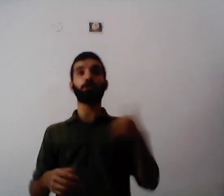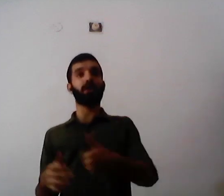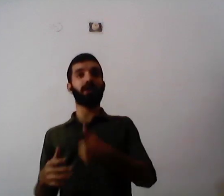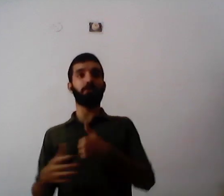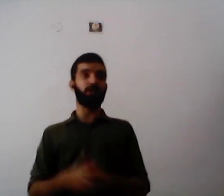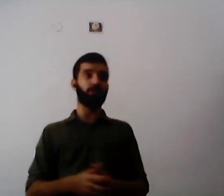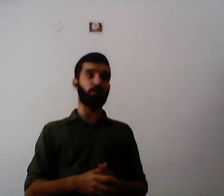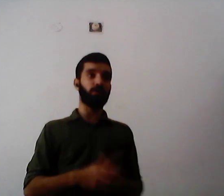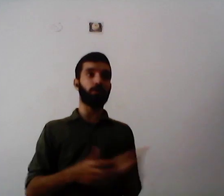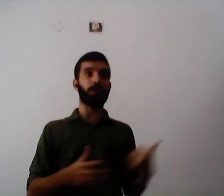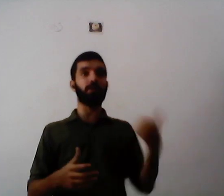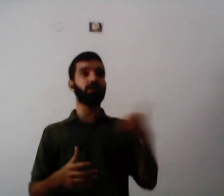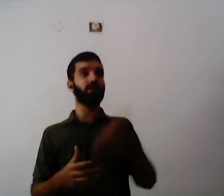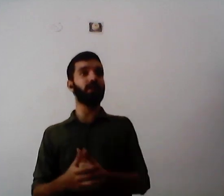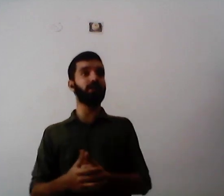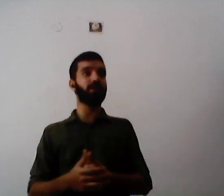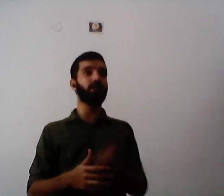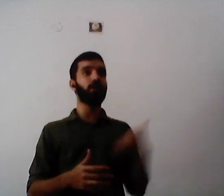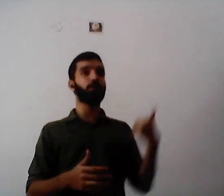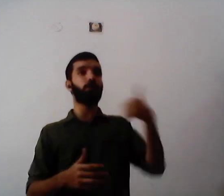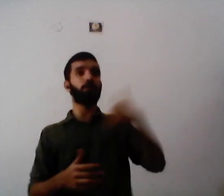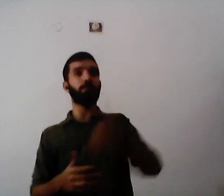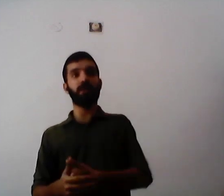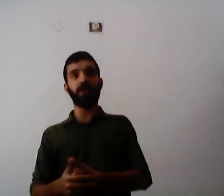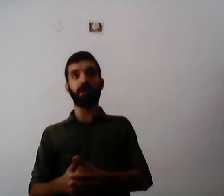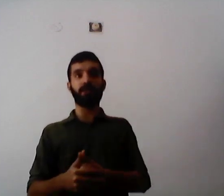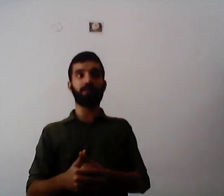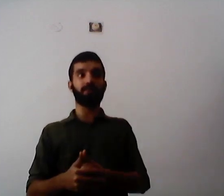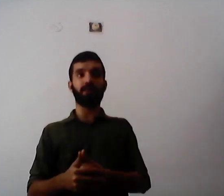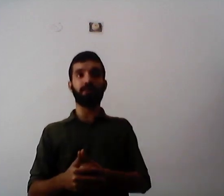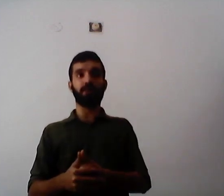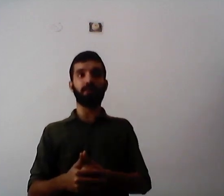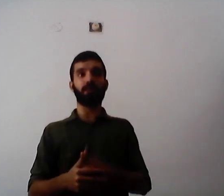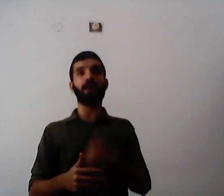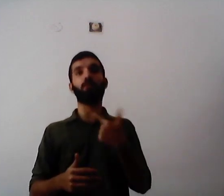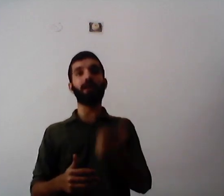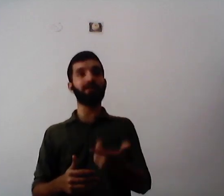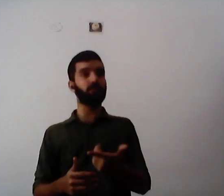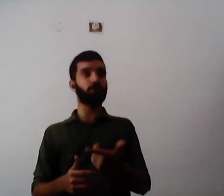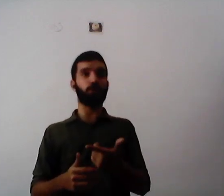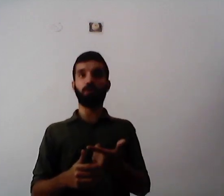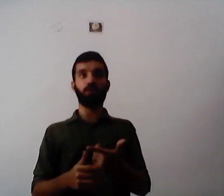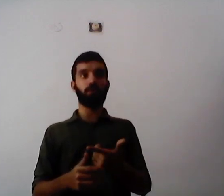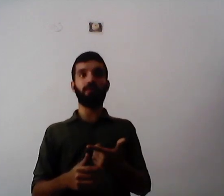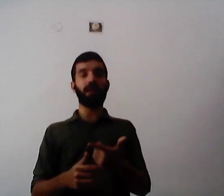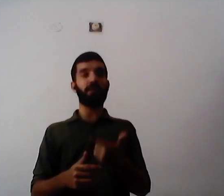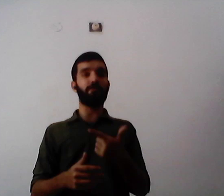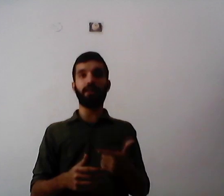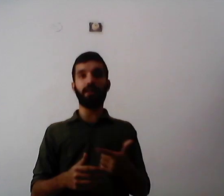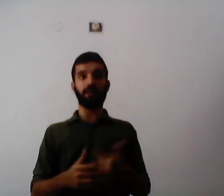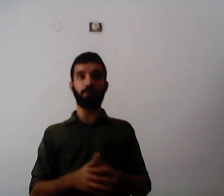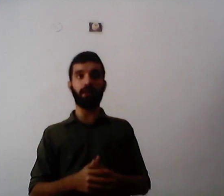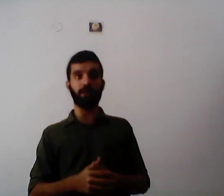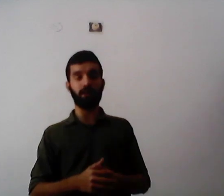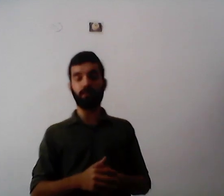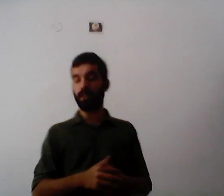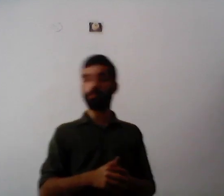can be dissolved. So temperature increases, solubility increases in this case. And why is it so? We have well explained that, right?